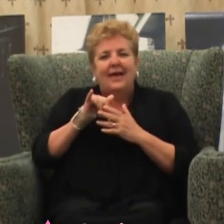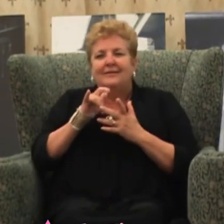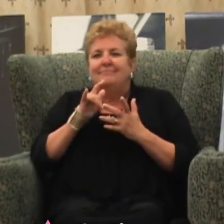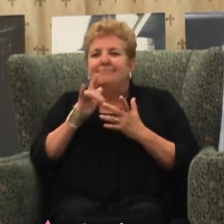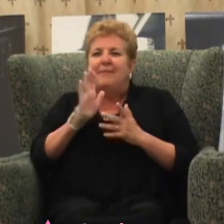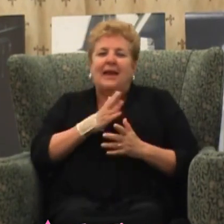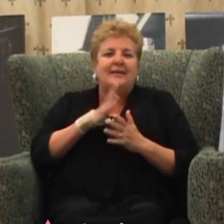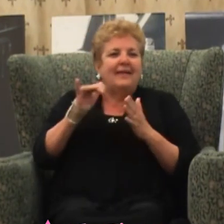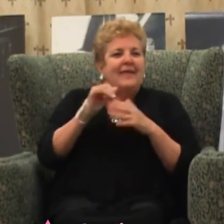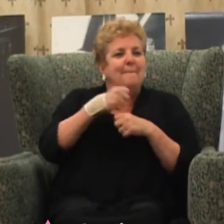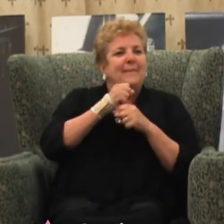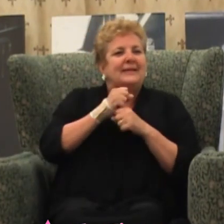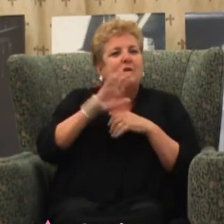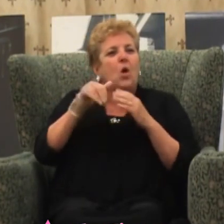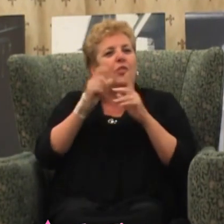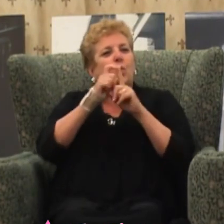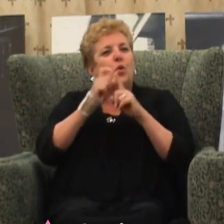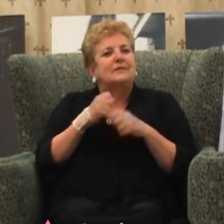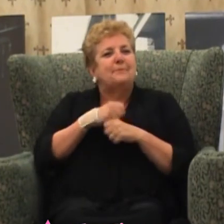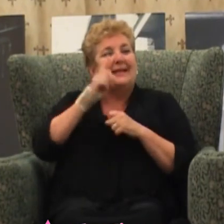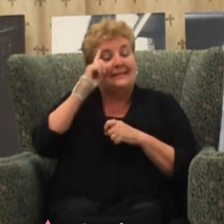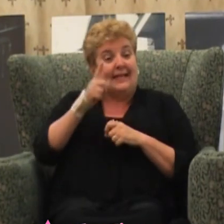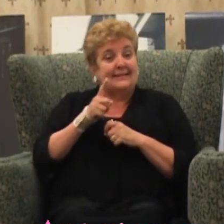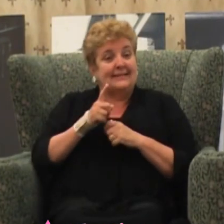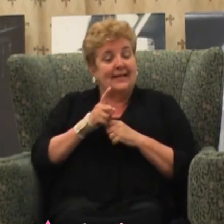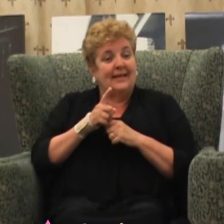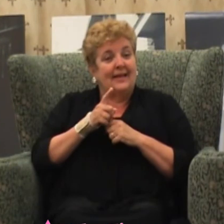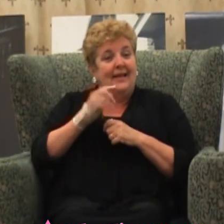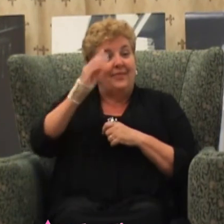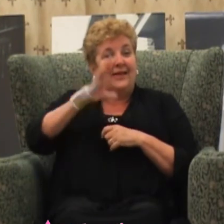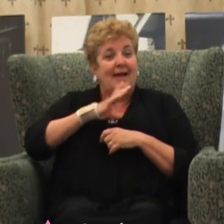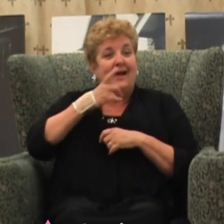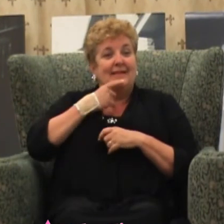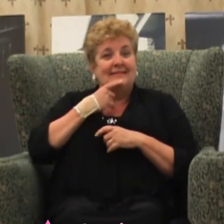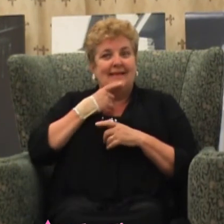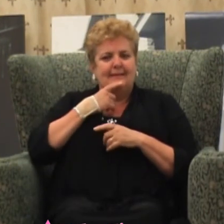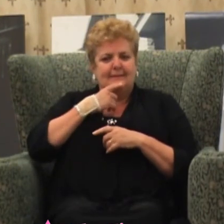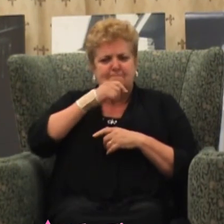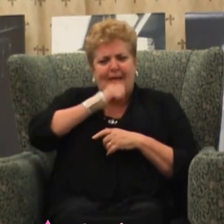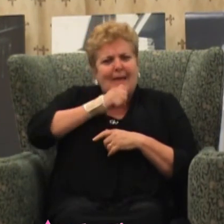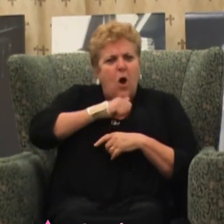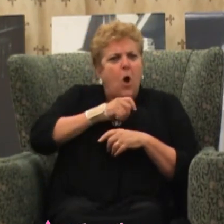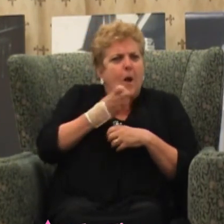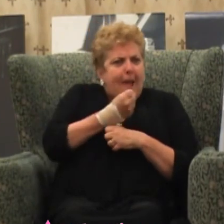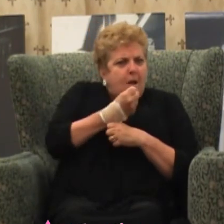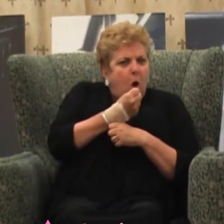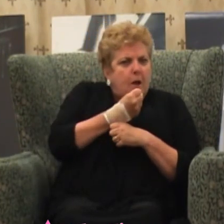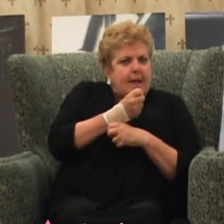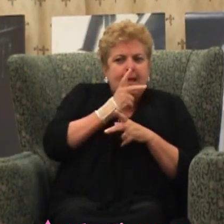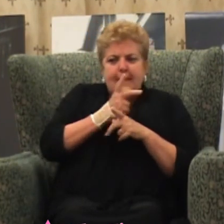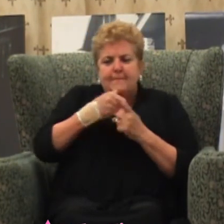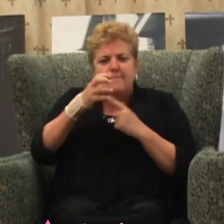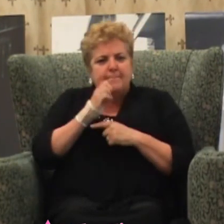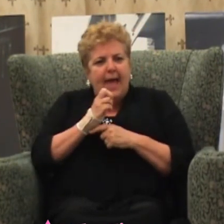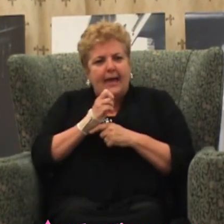the words make sense. The guy that said, "Hang on," is talking about keep coming back, stay close, stay in the middle of the herd. They used to